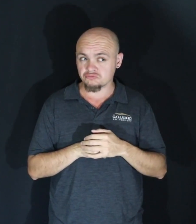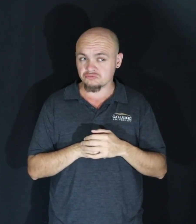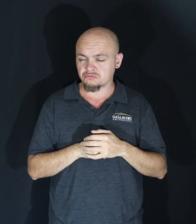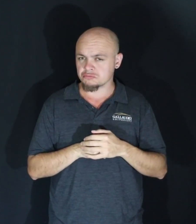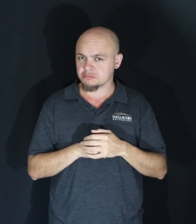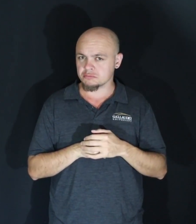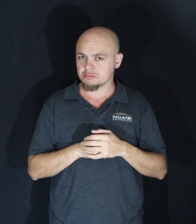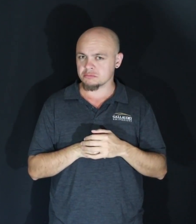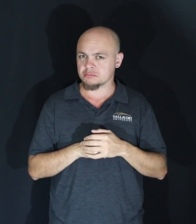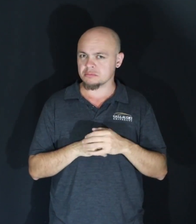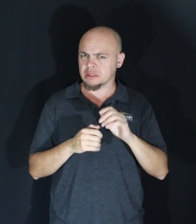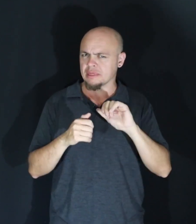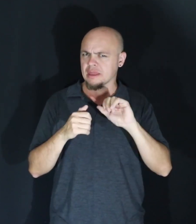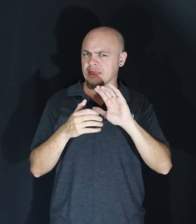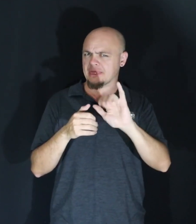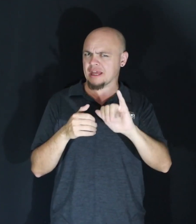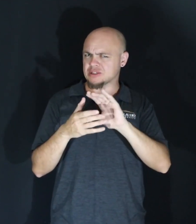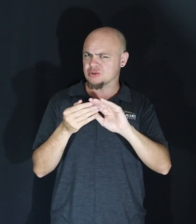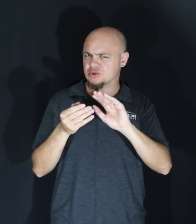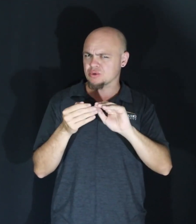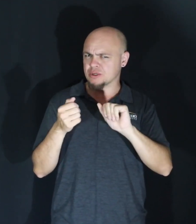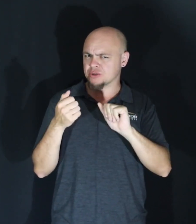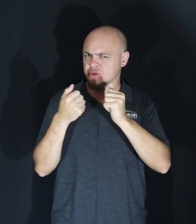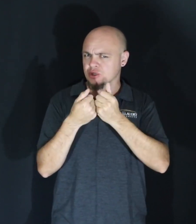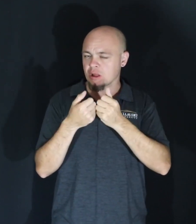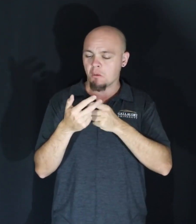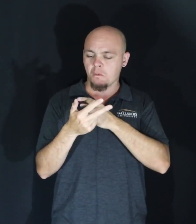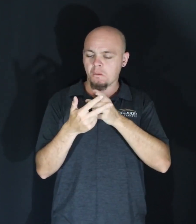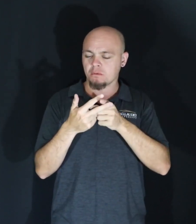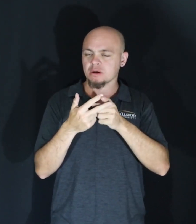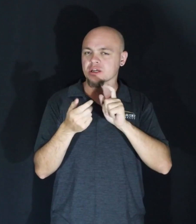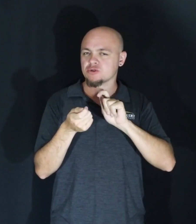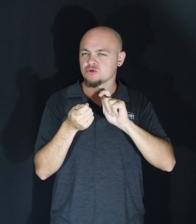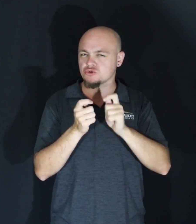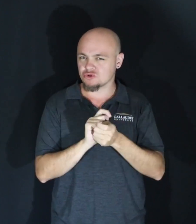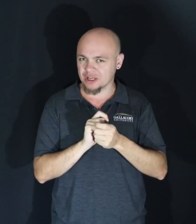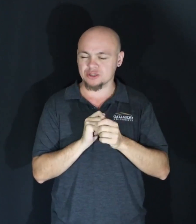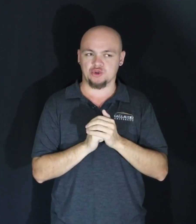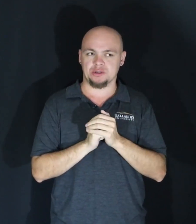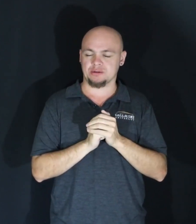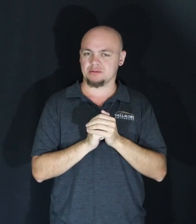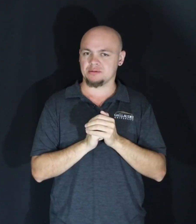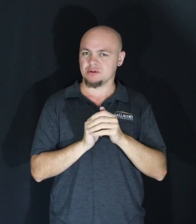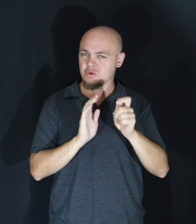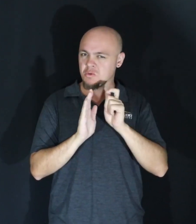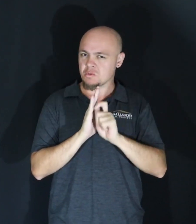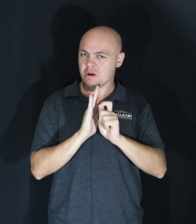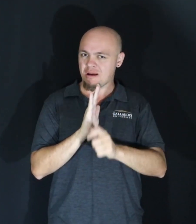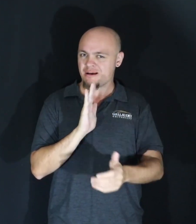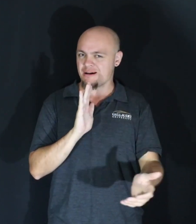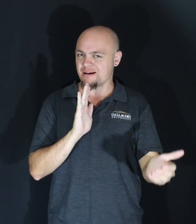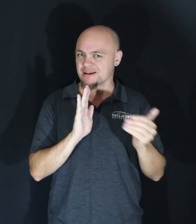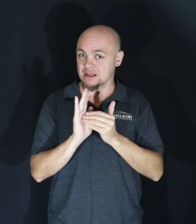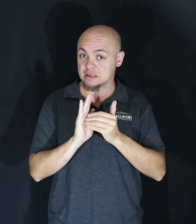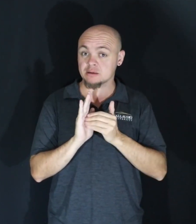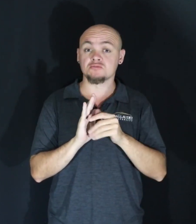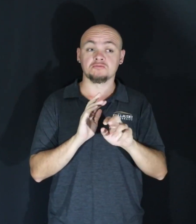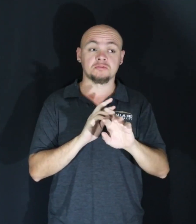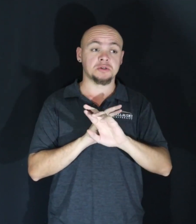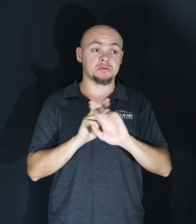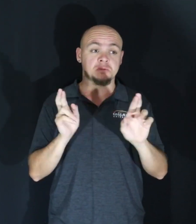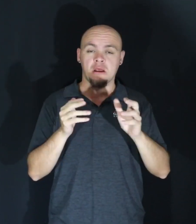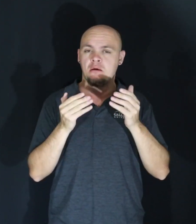that story, you now have the availability to change it. You can rewrite it. And when you do